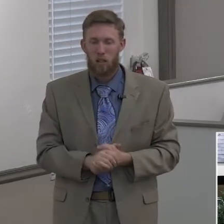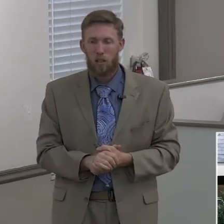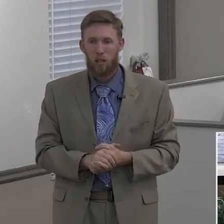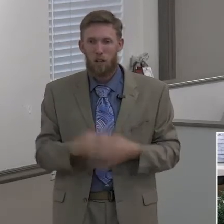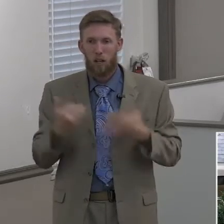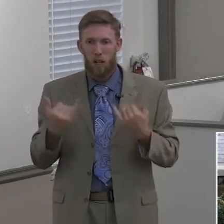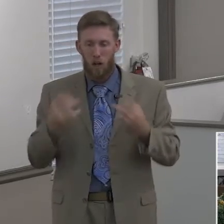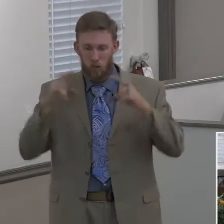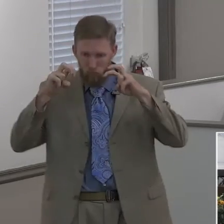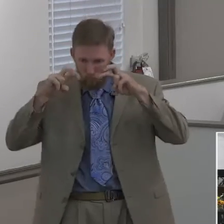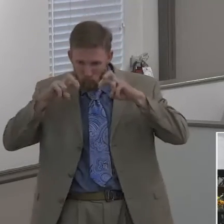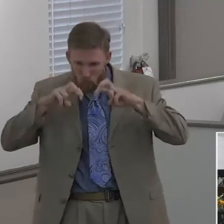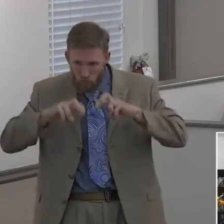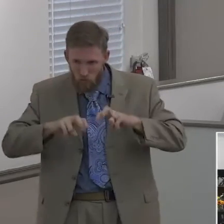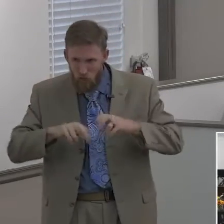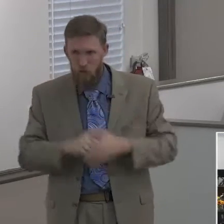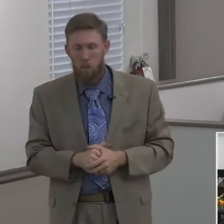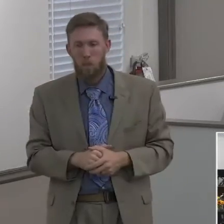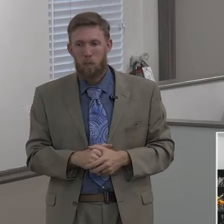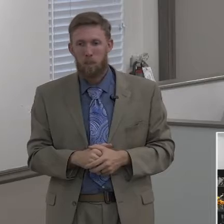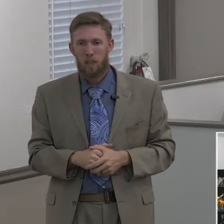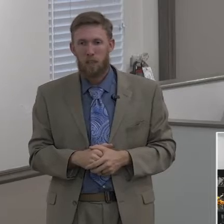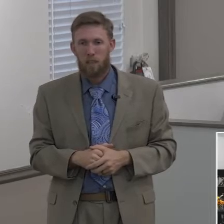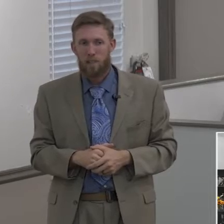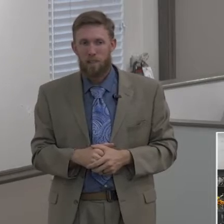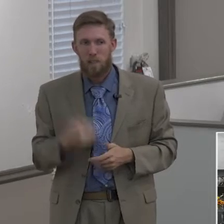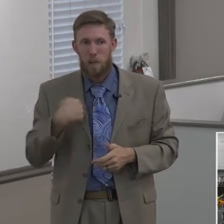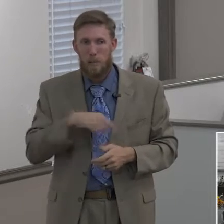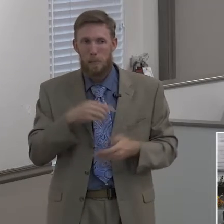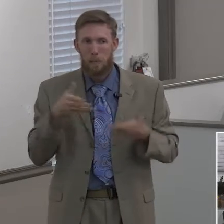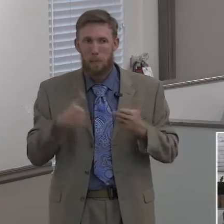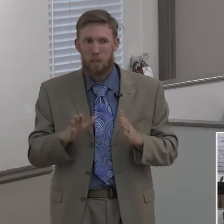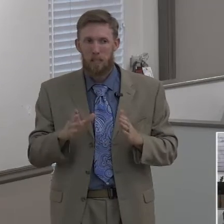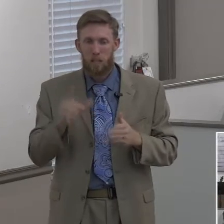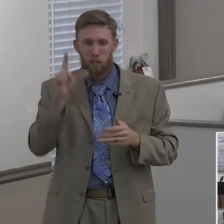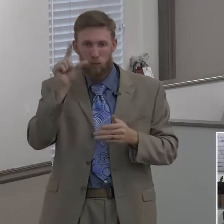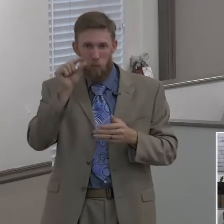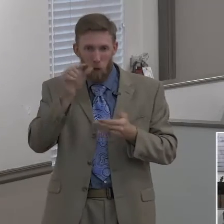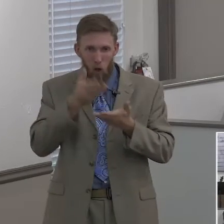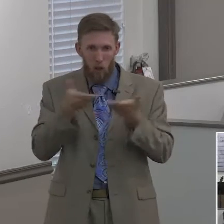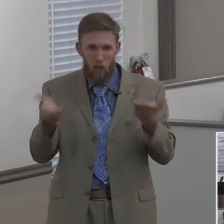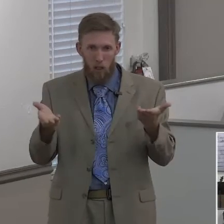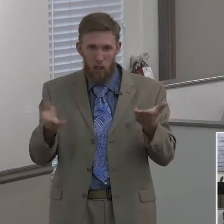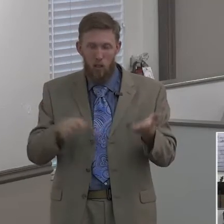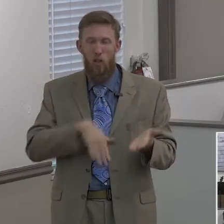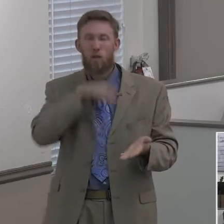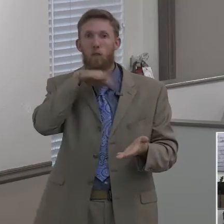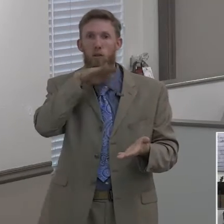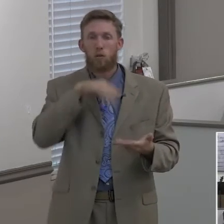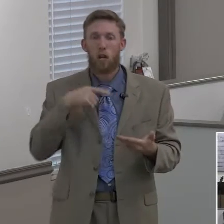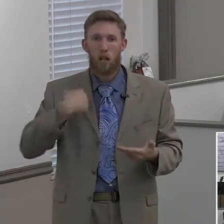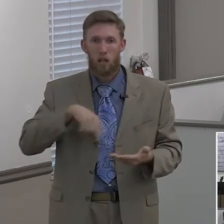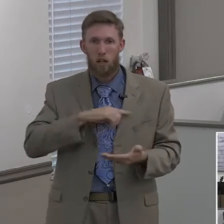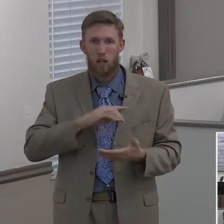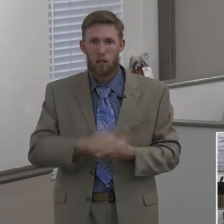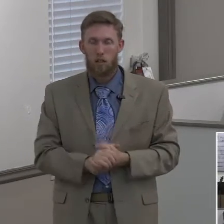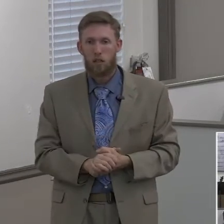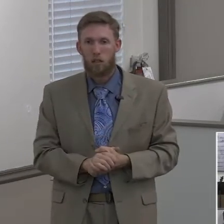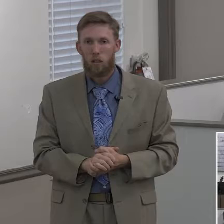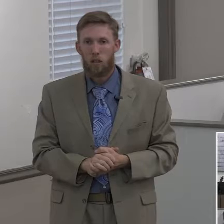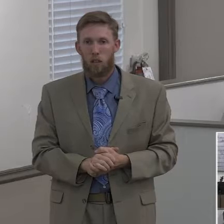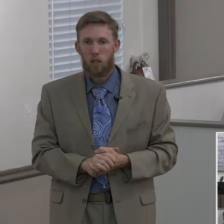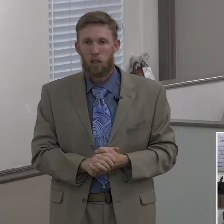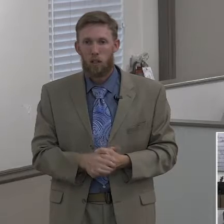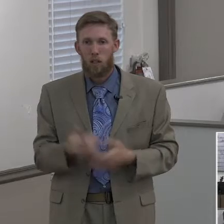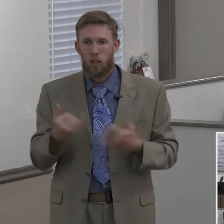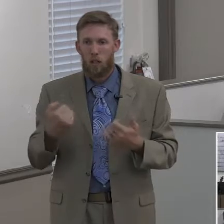Now, let's dig in here, okay? We let little things become frustrating to us. Now, we've seen that